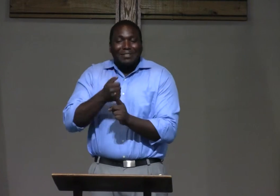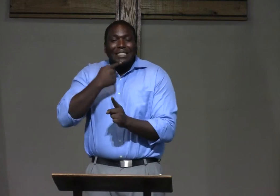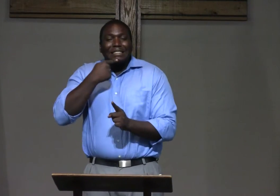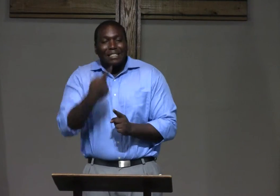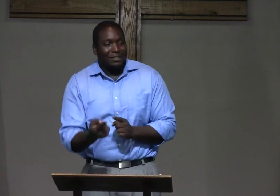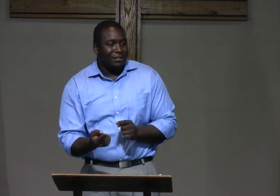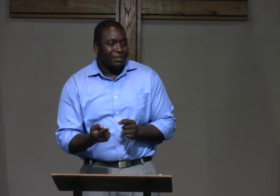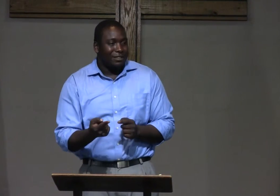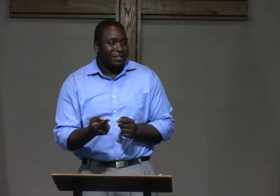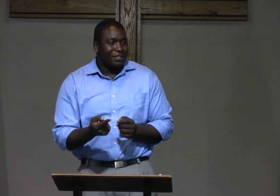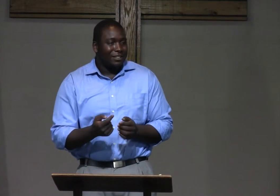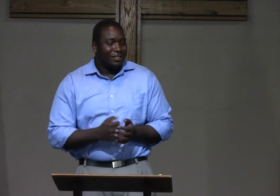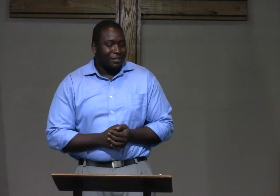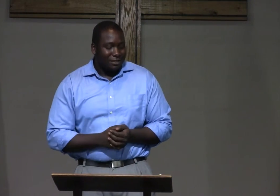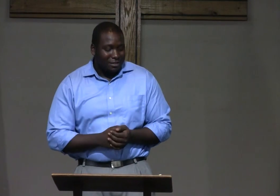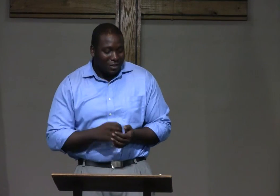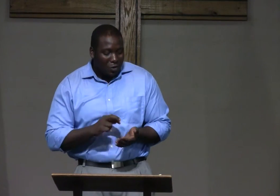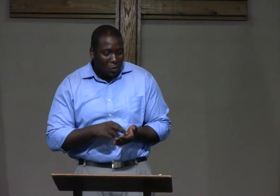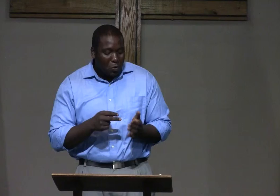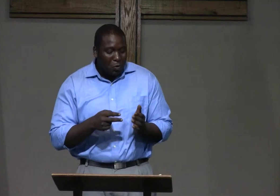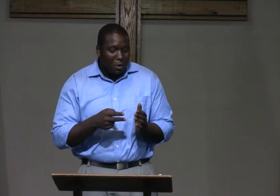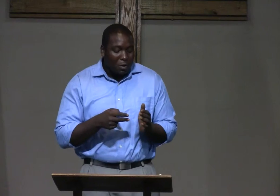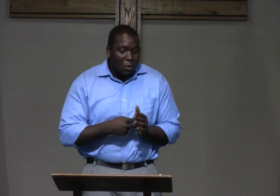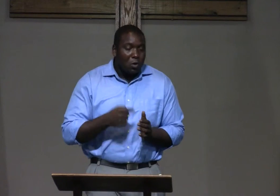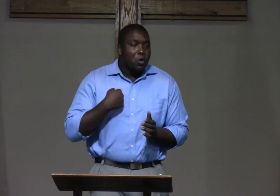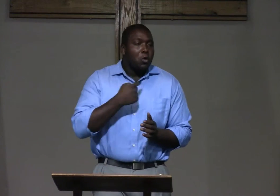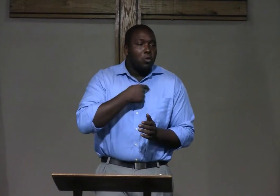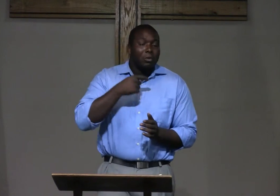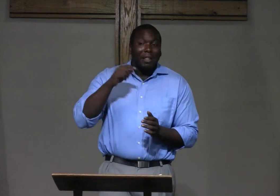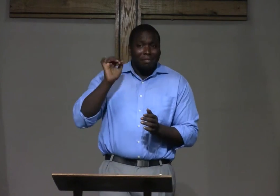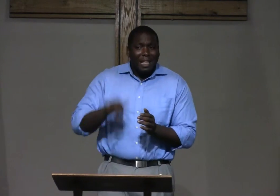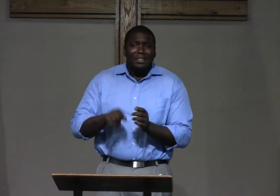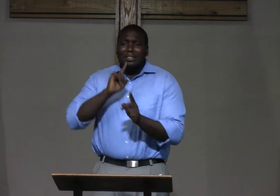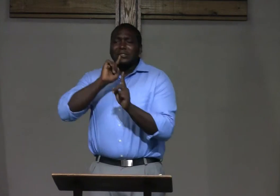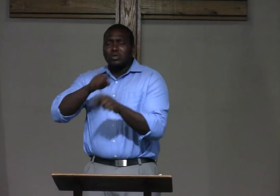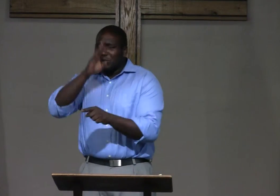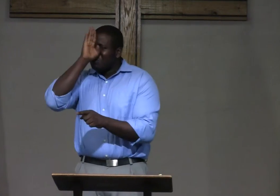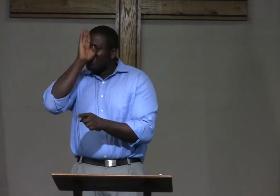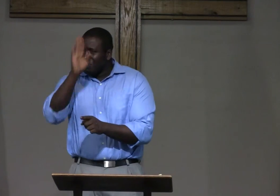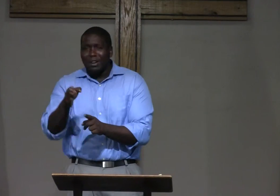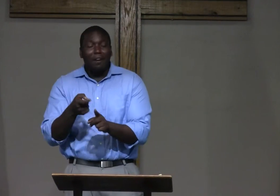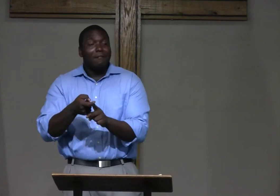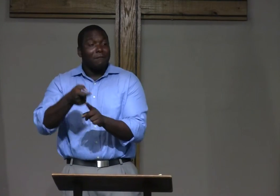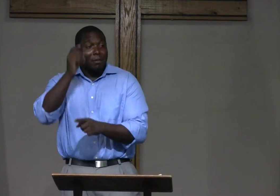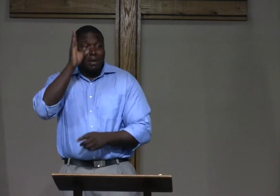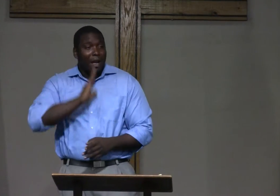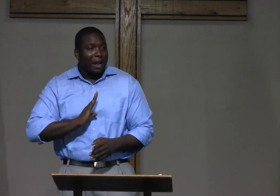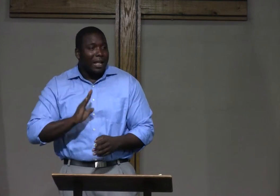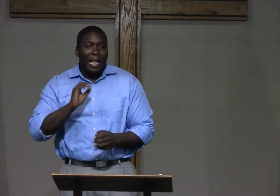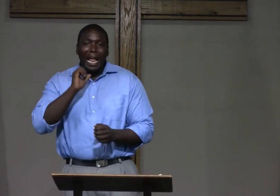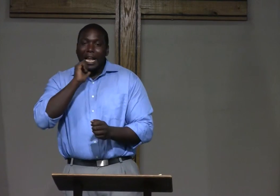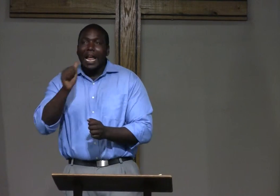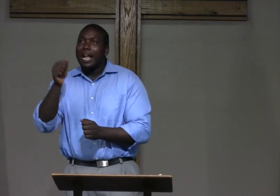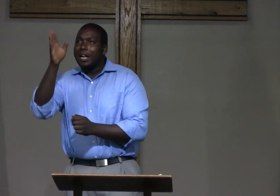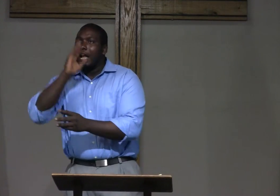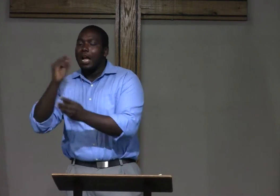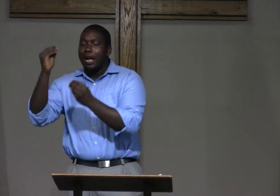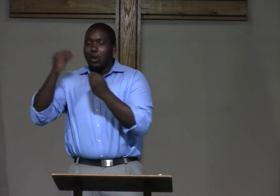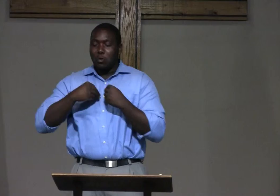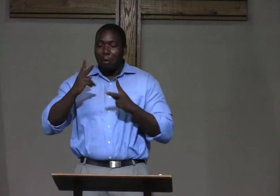Like Pastor Mark said, these verses are written in red in most of your Bibles. That means this is a commandment from Christ. This is a commandment directly